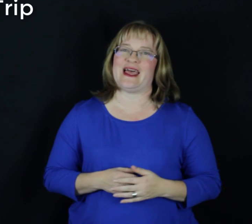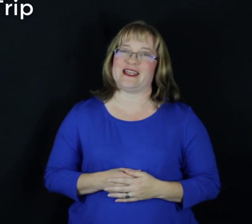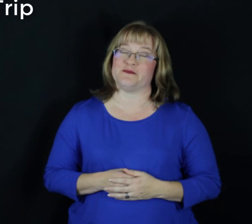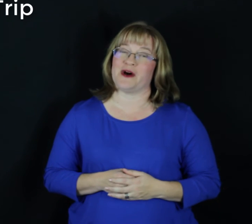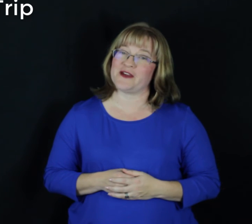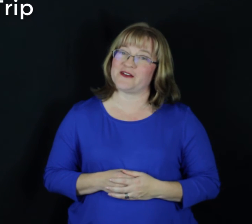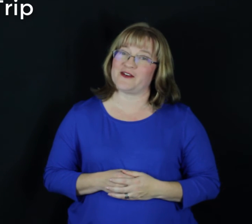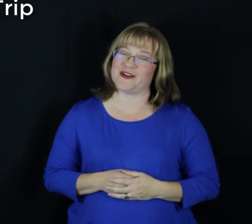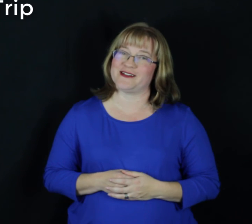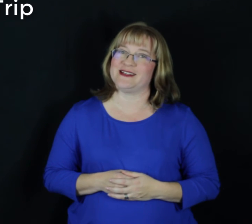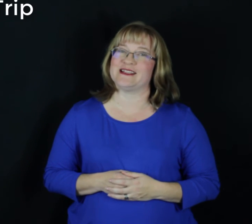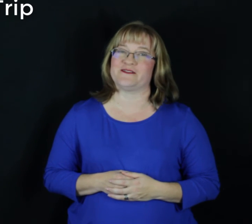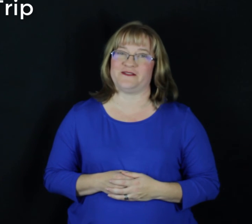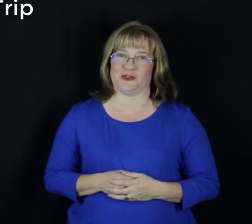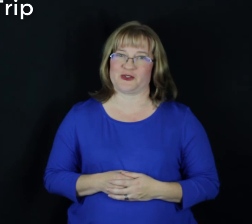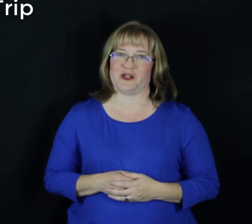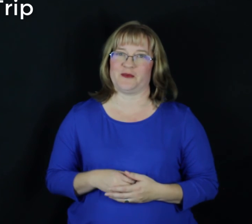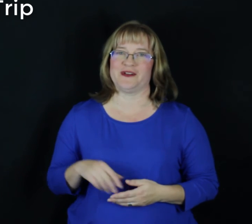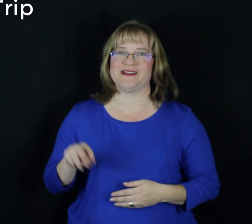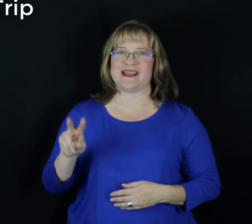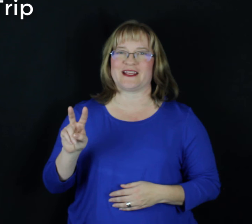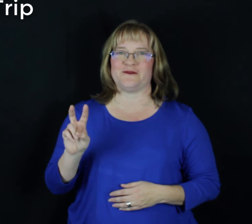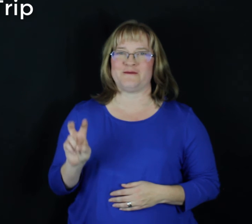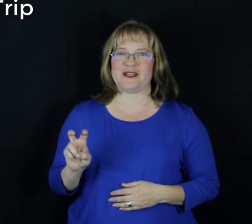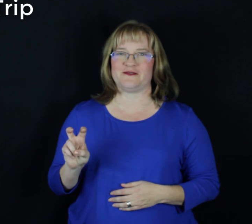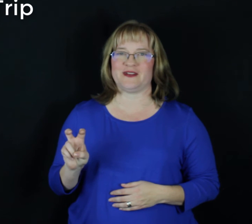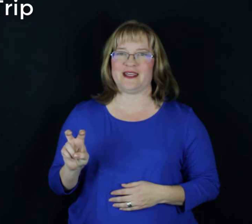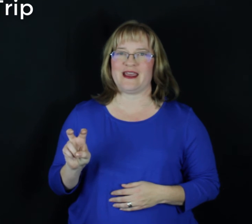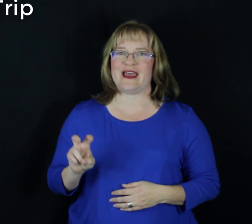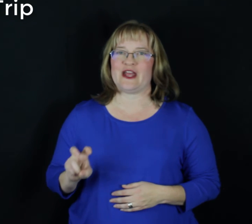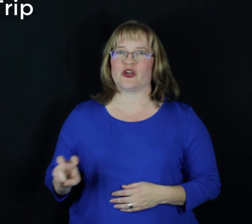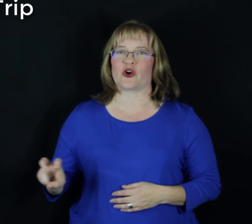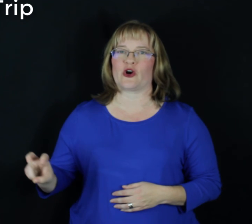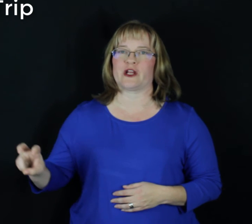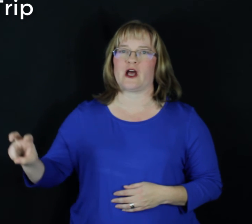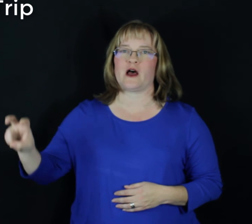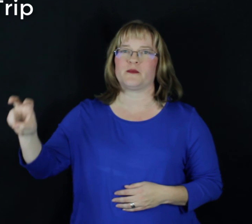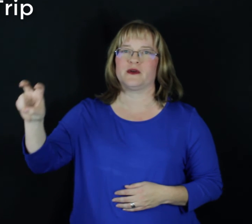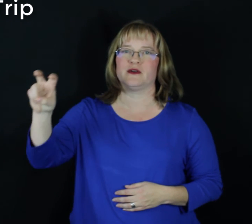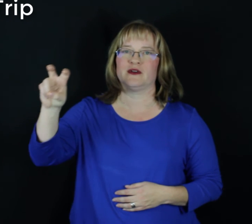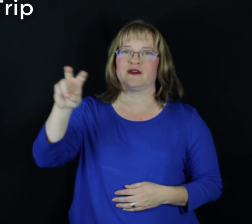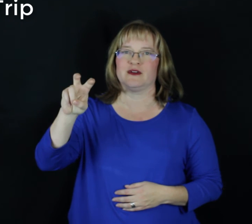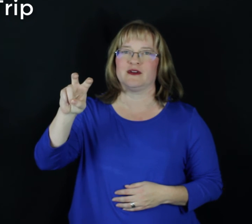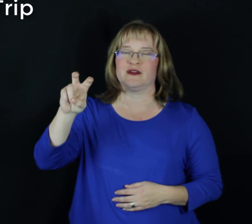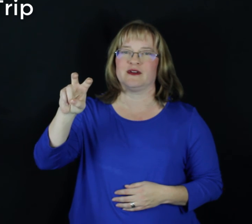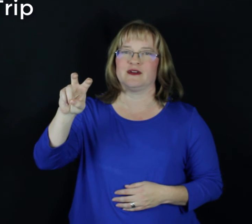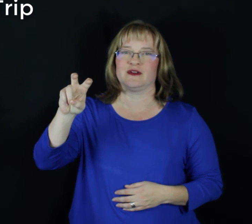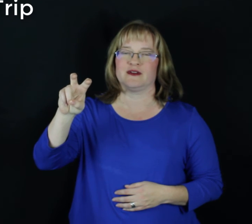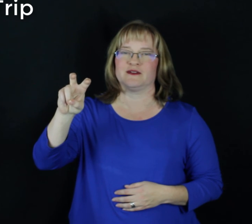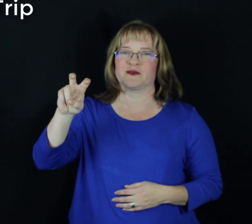And my favorite is a field trip. Take a bent V and you're arc it up.